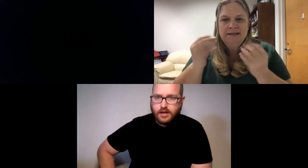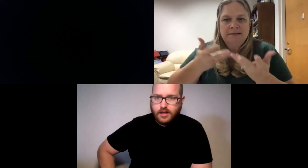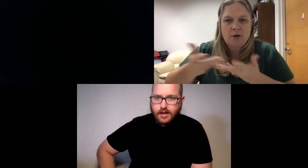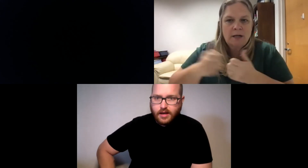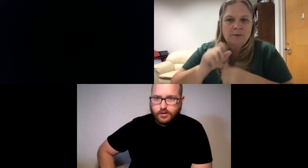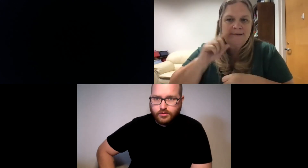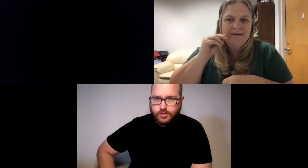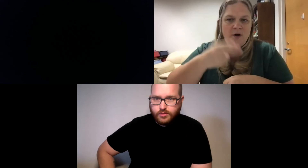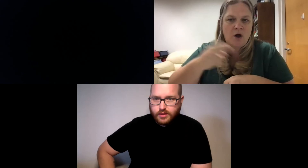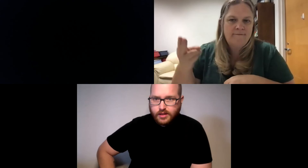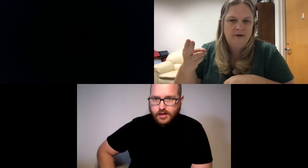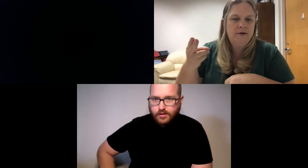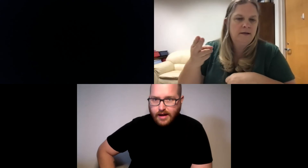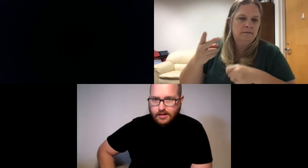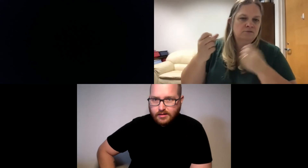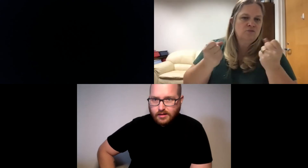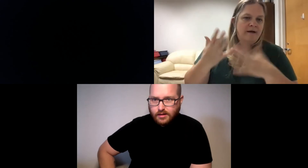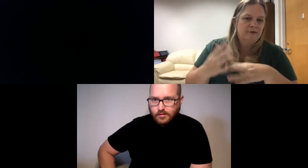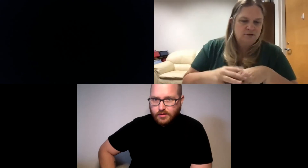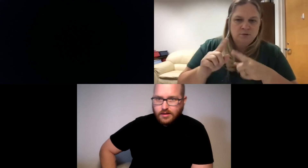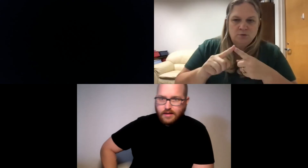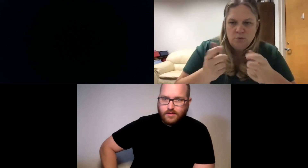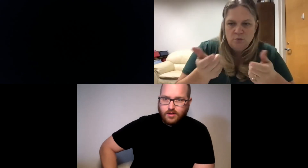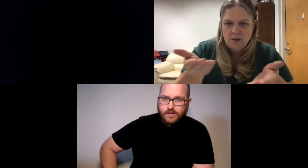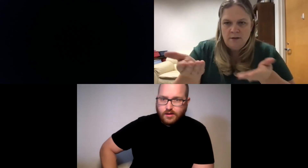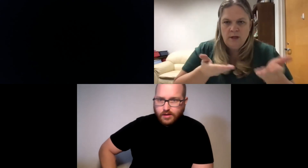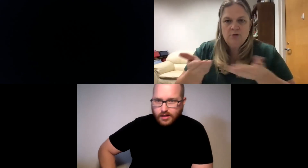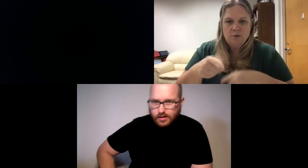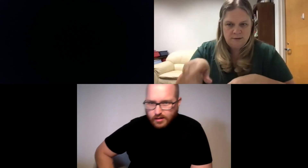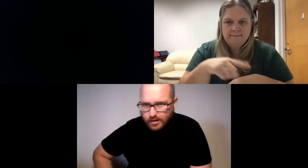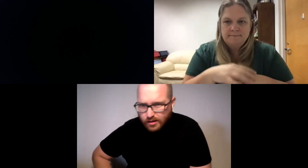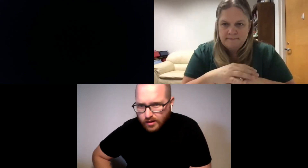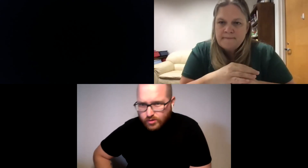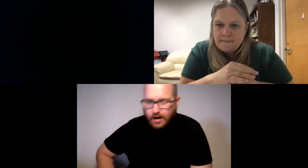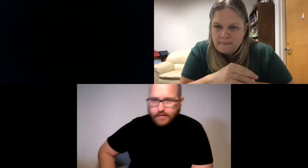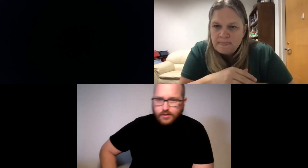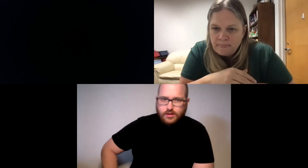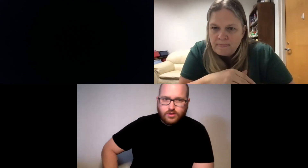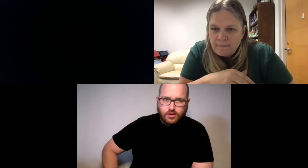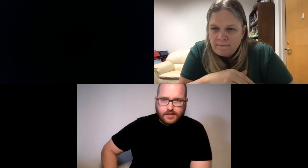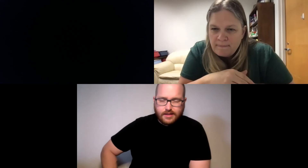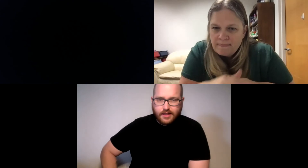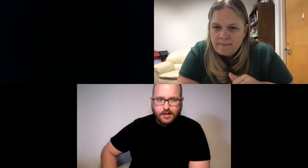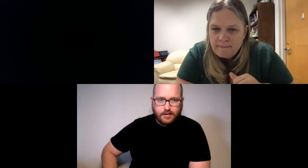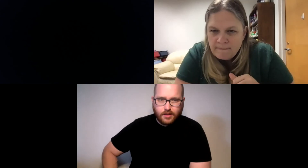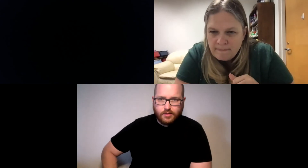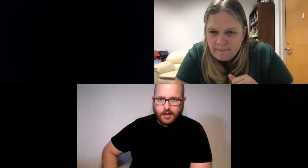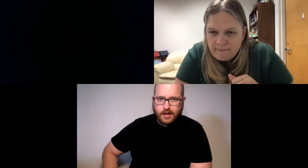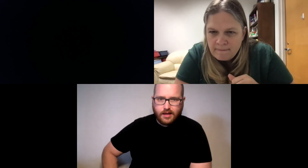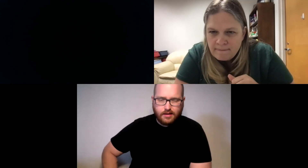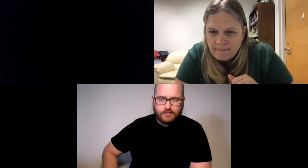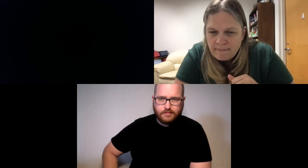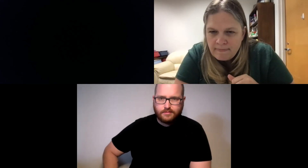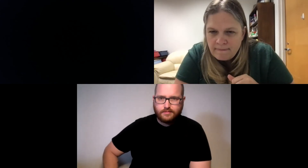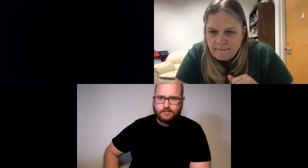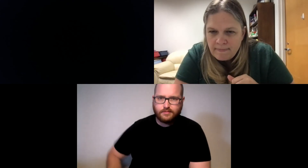officers and recruit and interact with the deaf and hard of hearing drivers to service them.